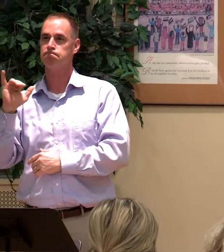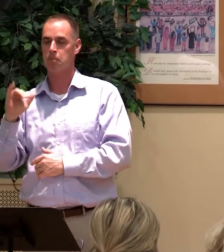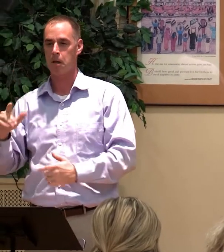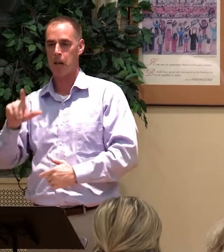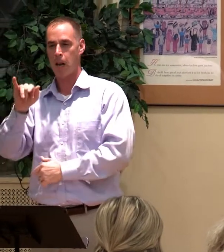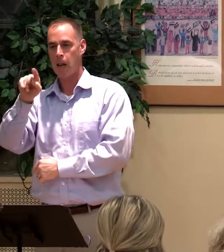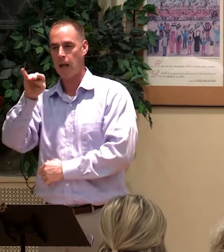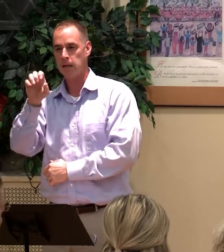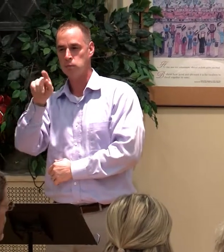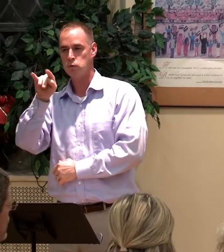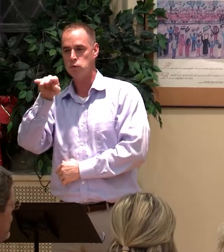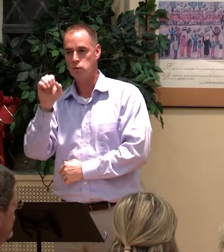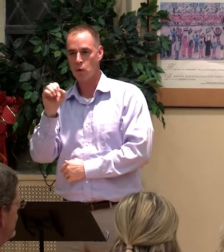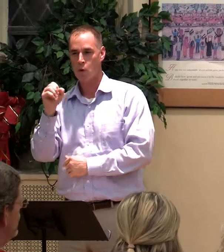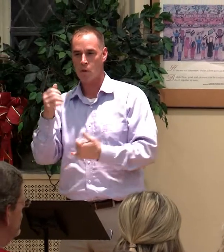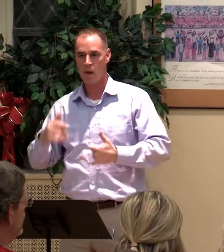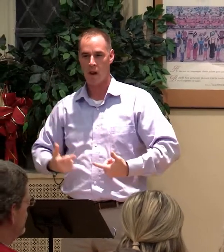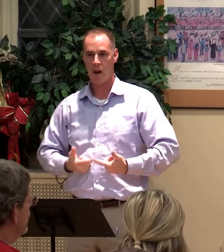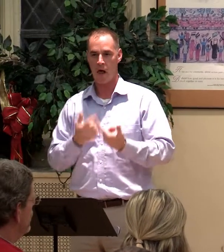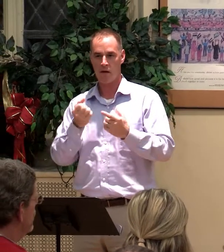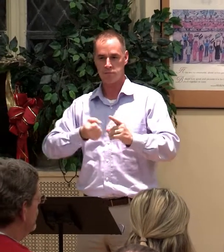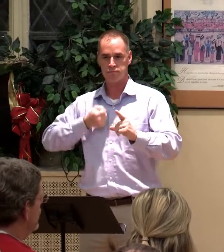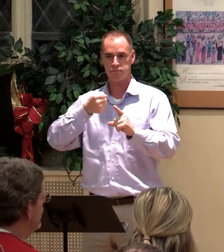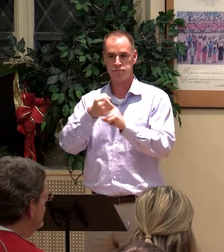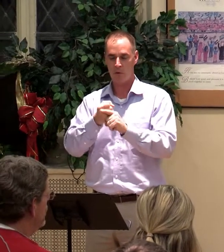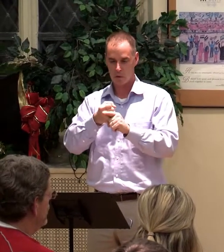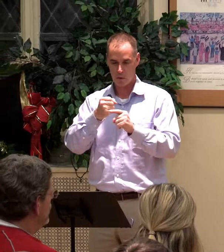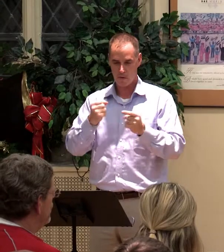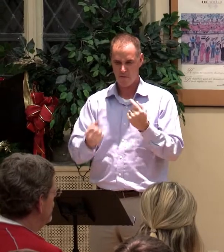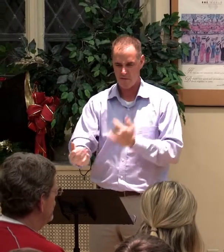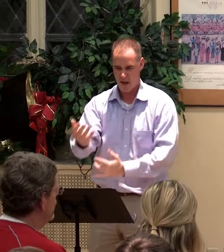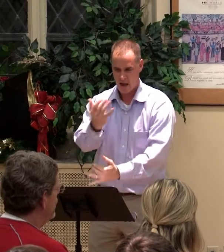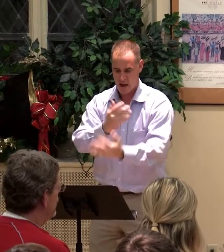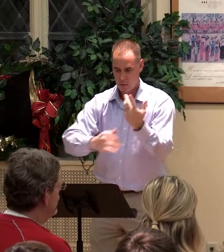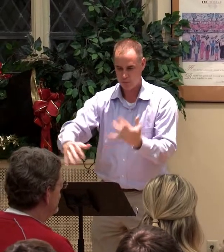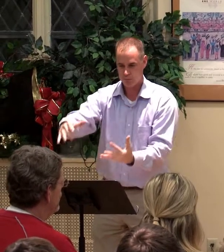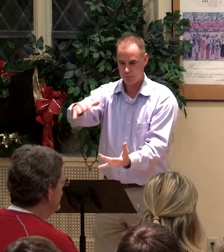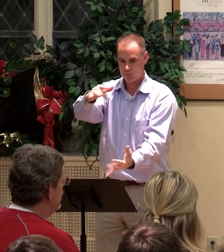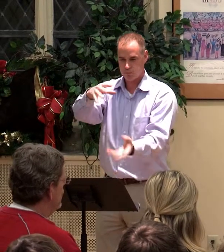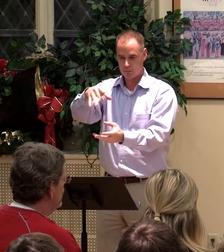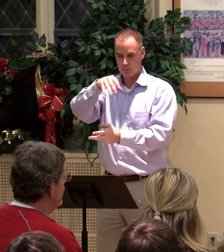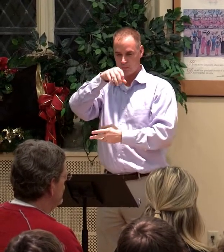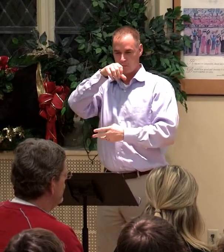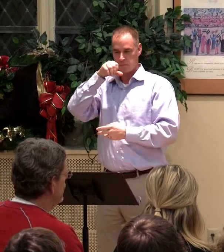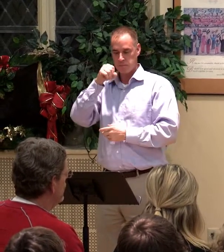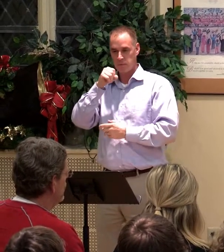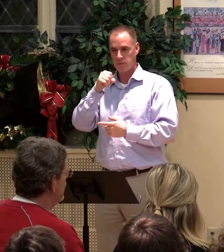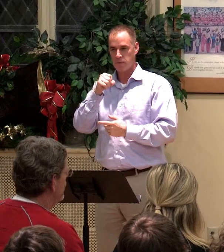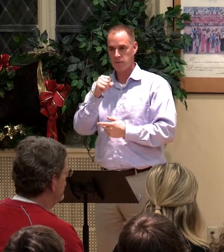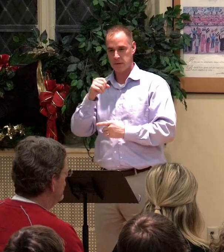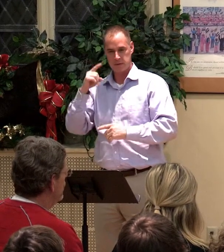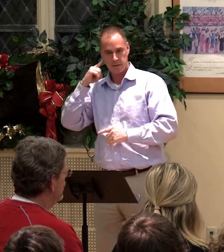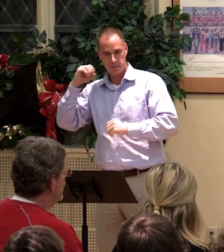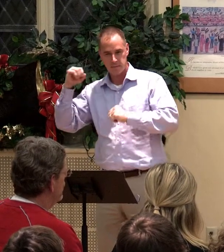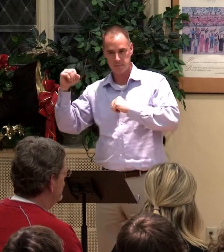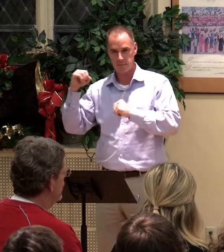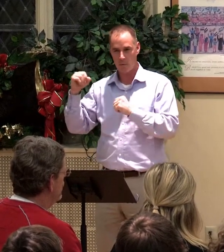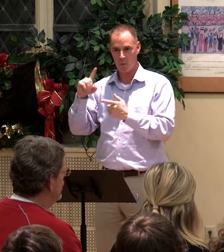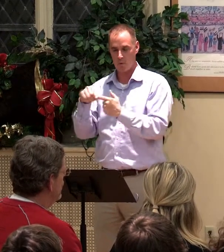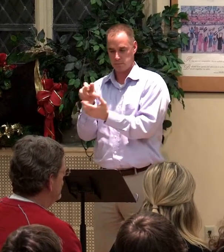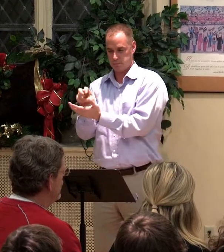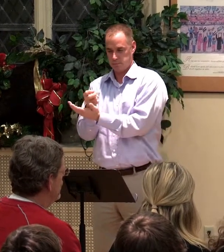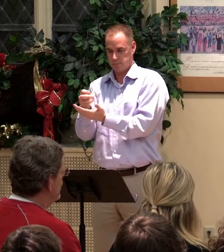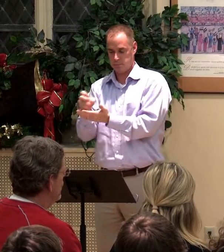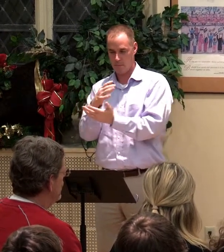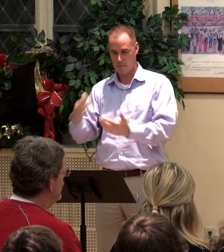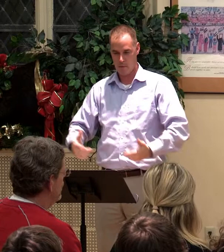She feeds these smoky fires and thunder from her tongue when she is tired but restless. She is my lifeline. The